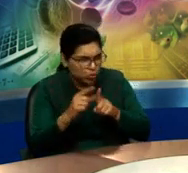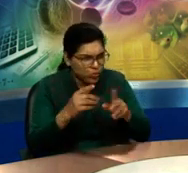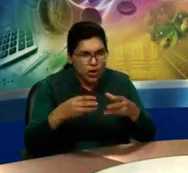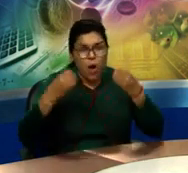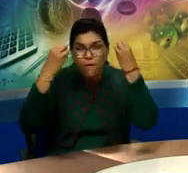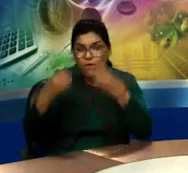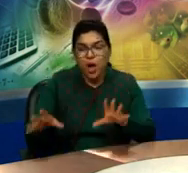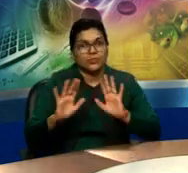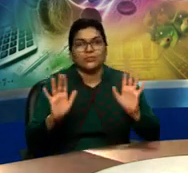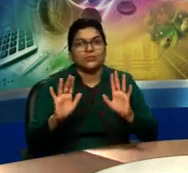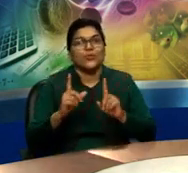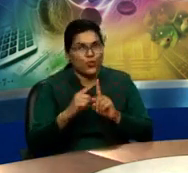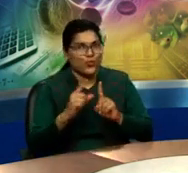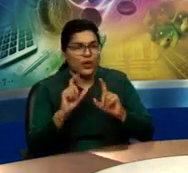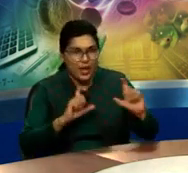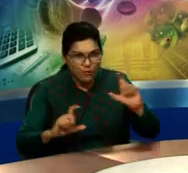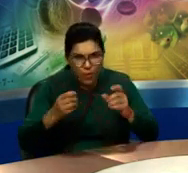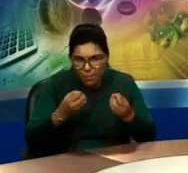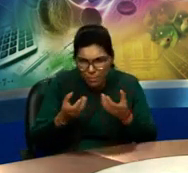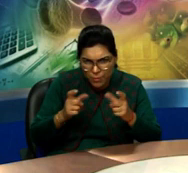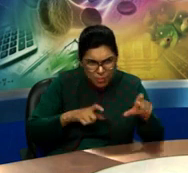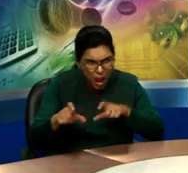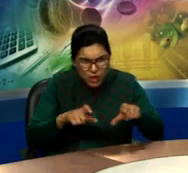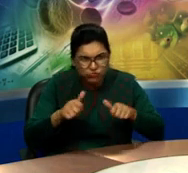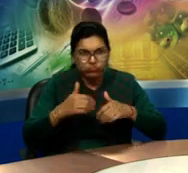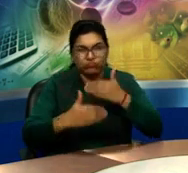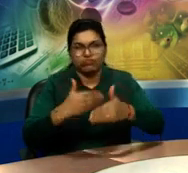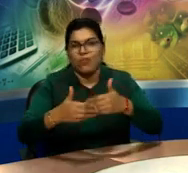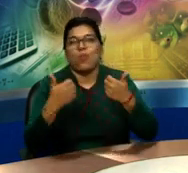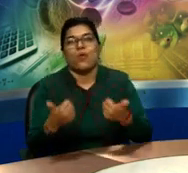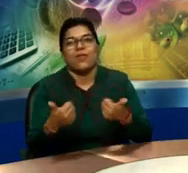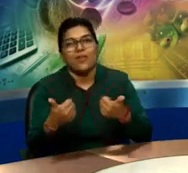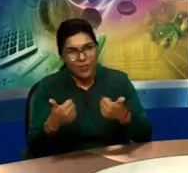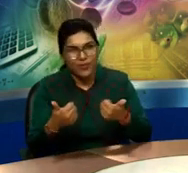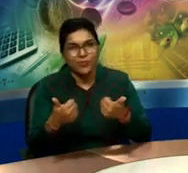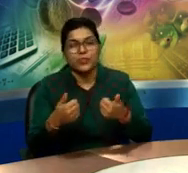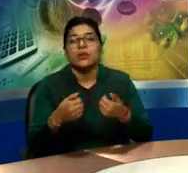you have to manage and apply your resources in an efficient manner.